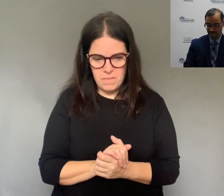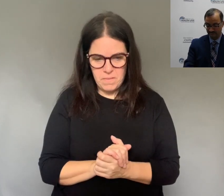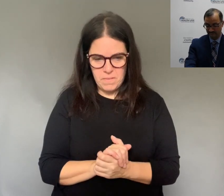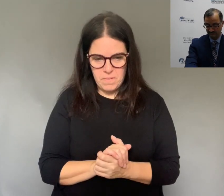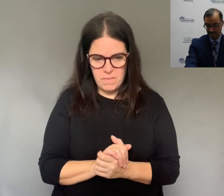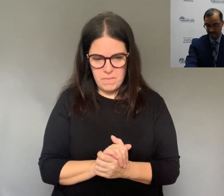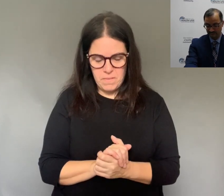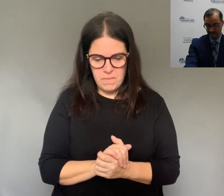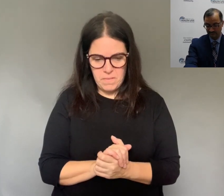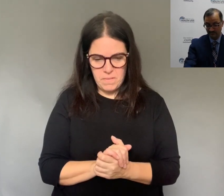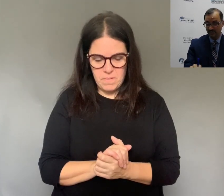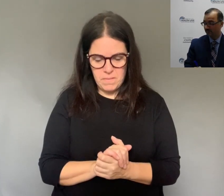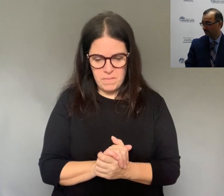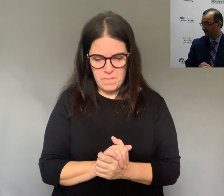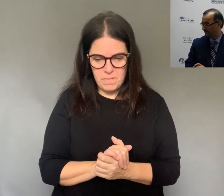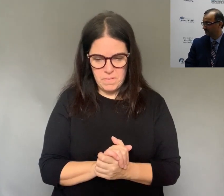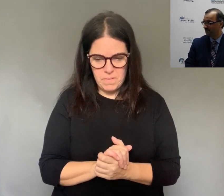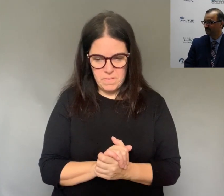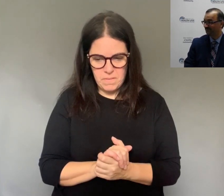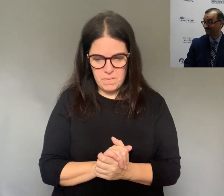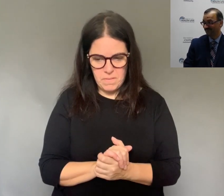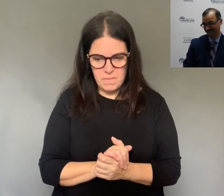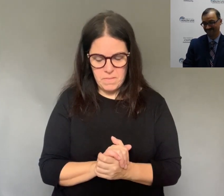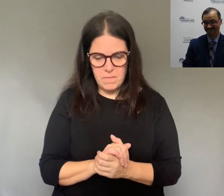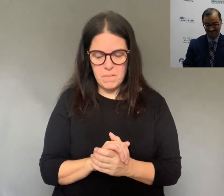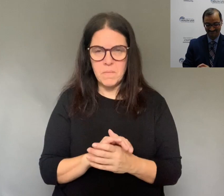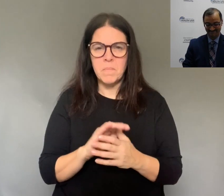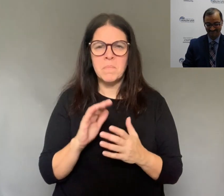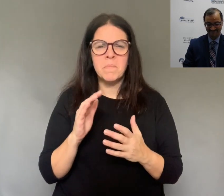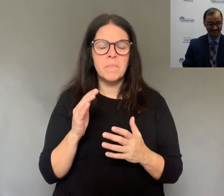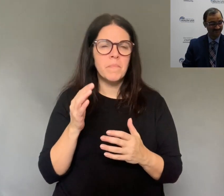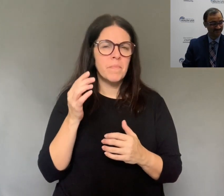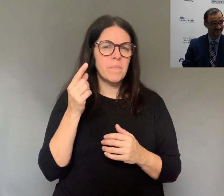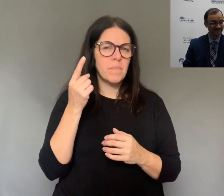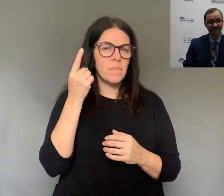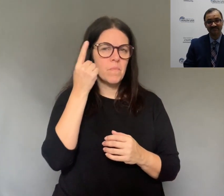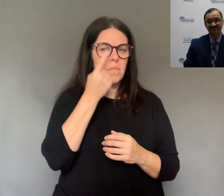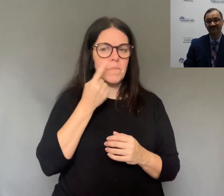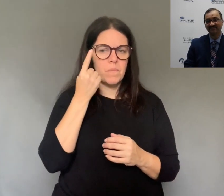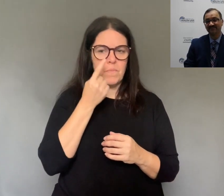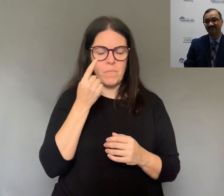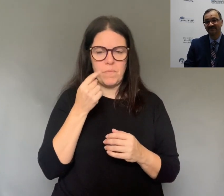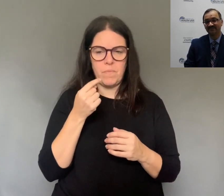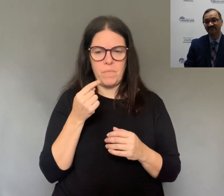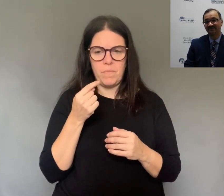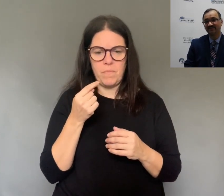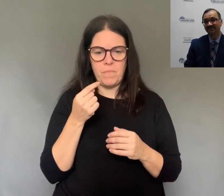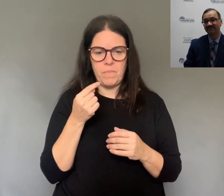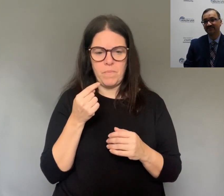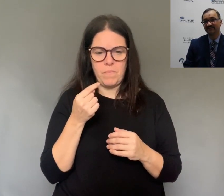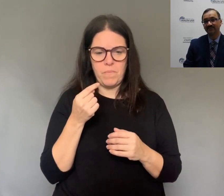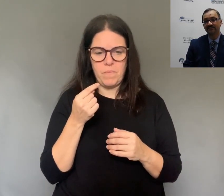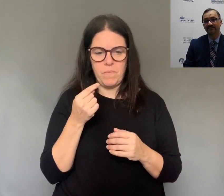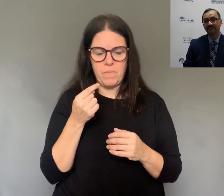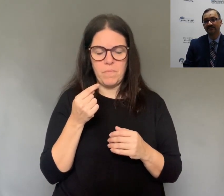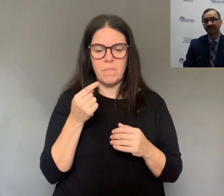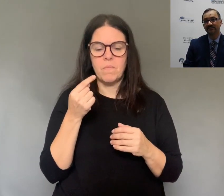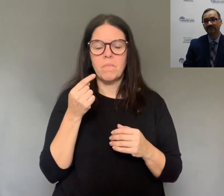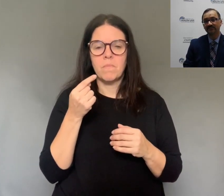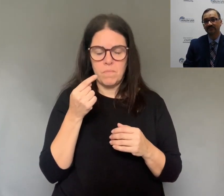from Radio Canada. Oh, sorry. Thank you. Good morning. I'd like to know if there's